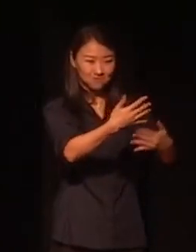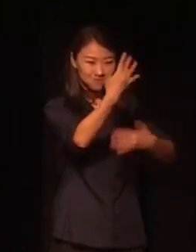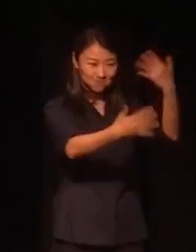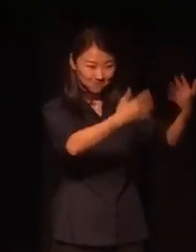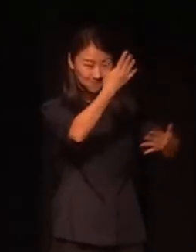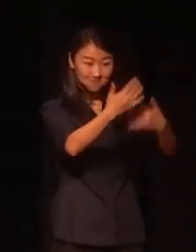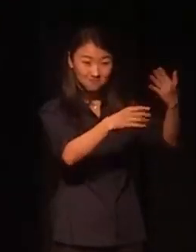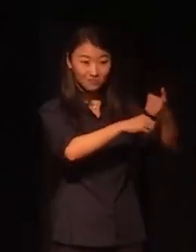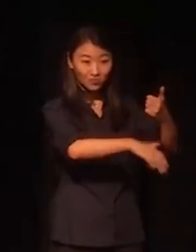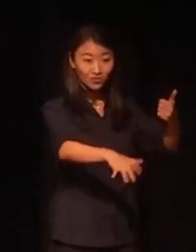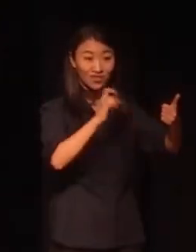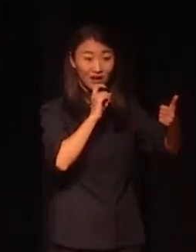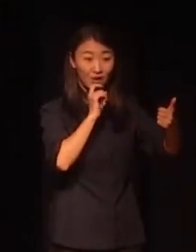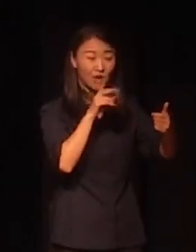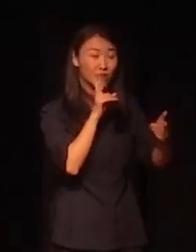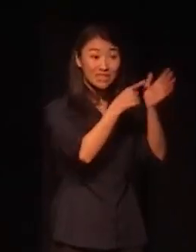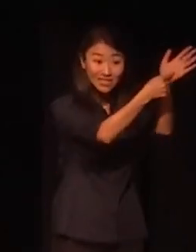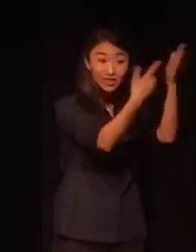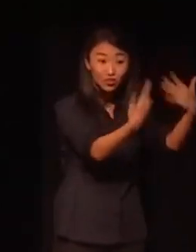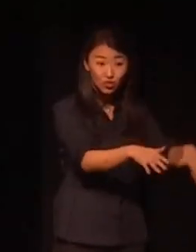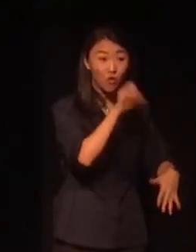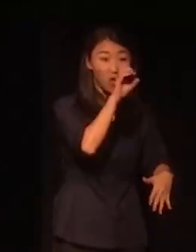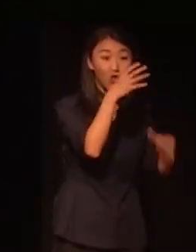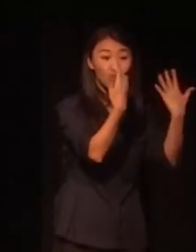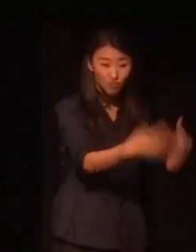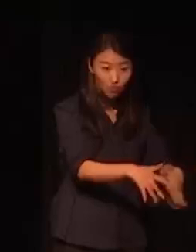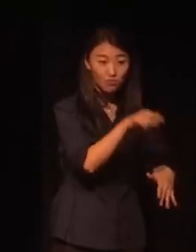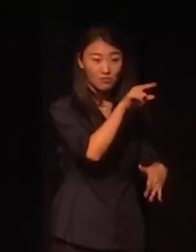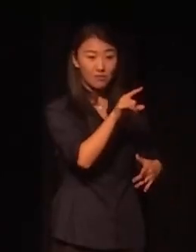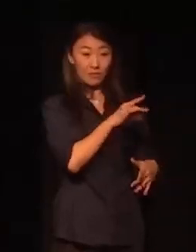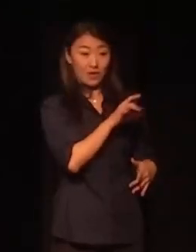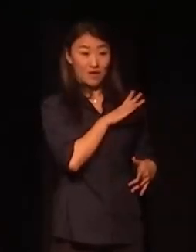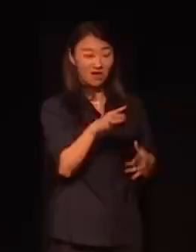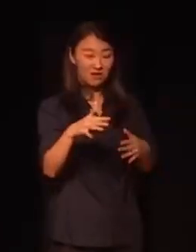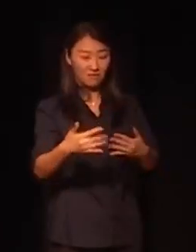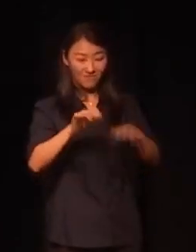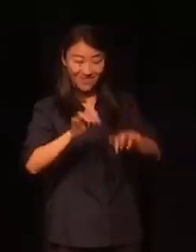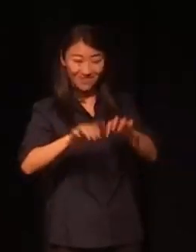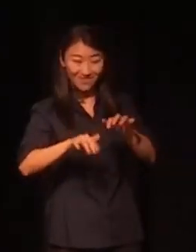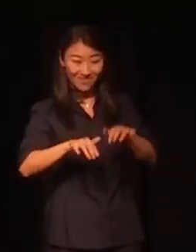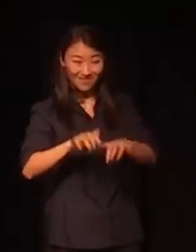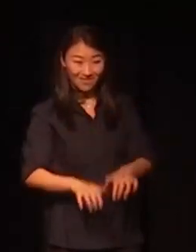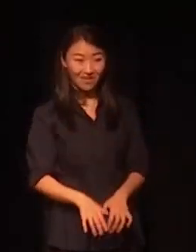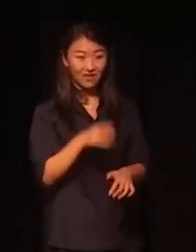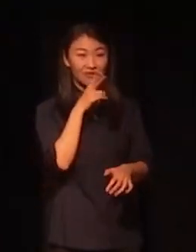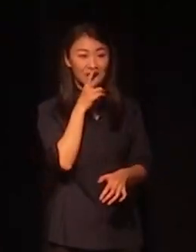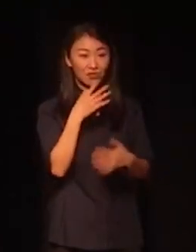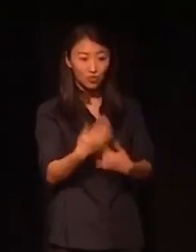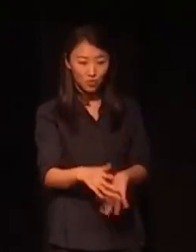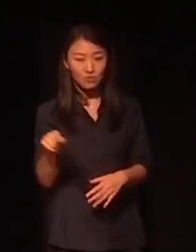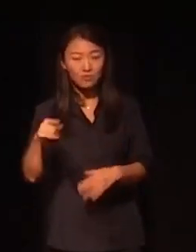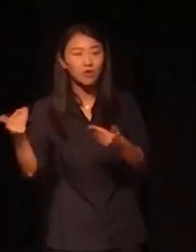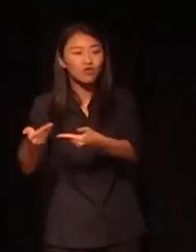get what is shown or spoken in videos to form recipes. That is one